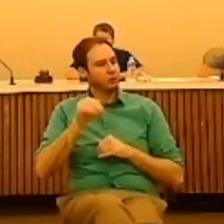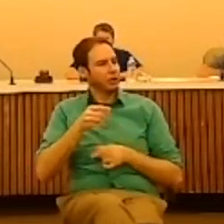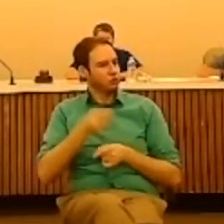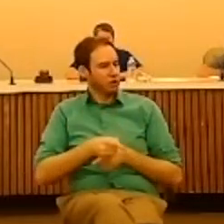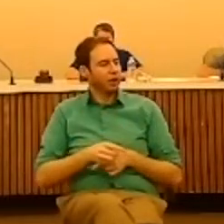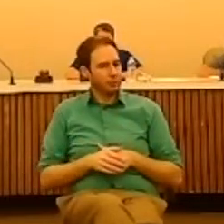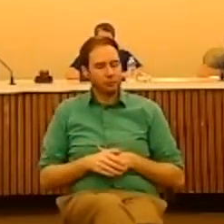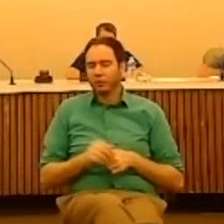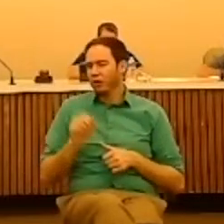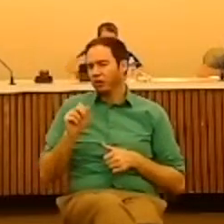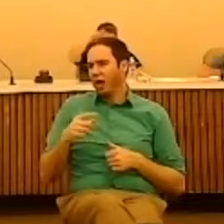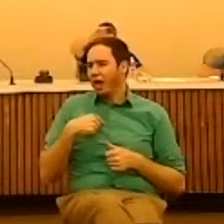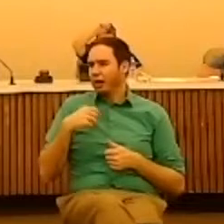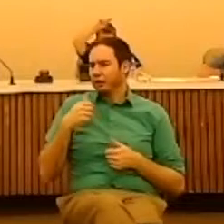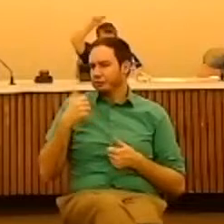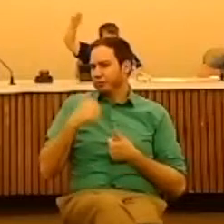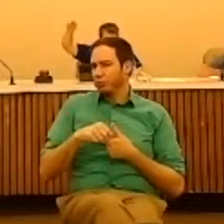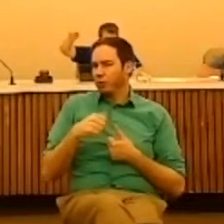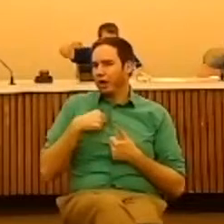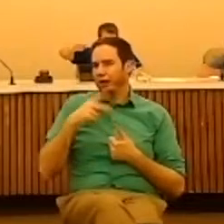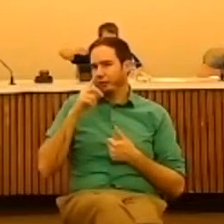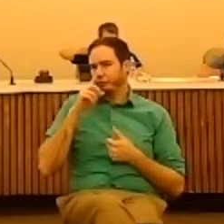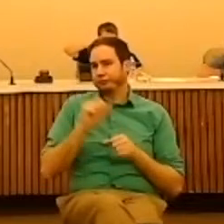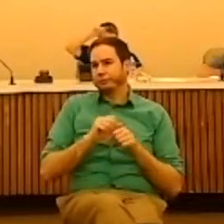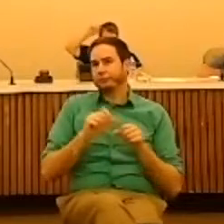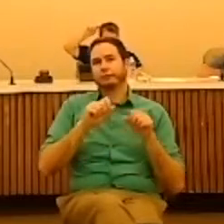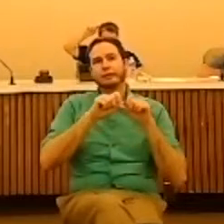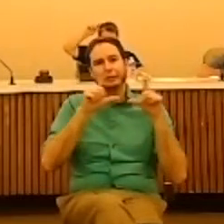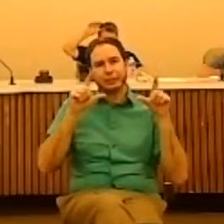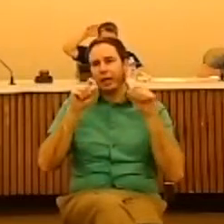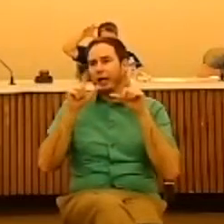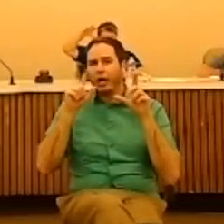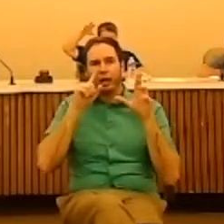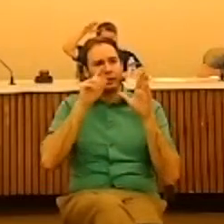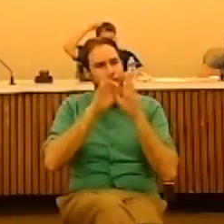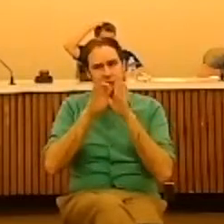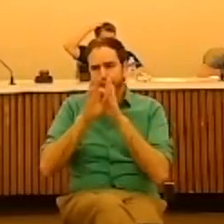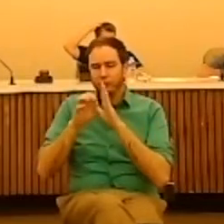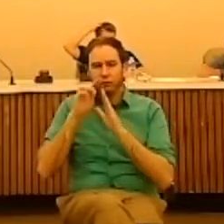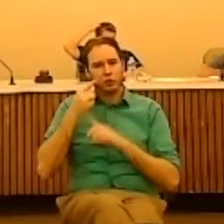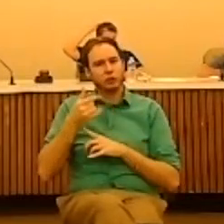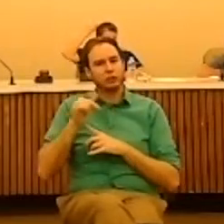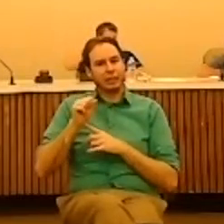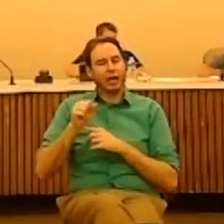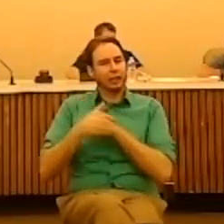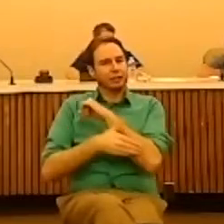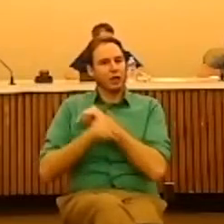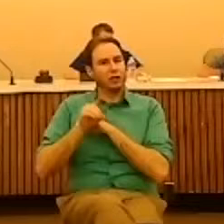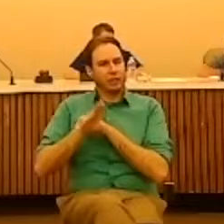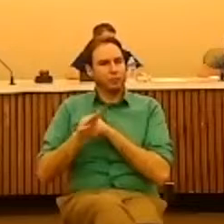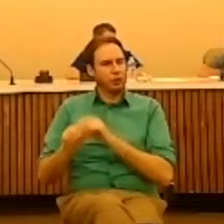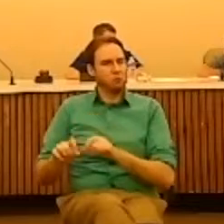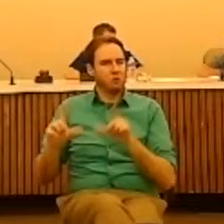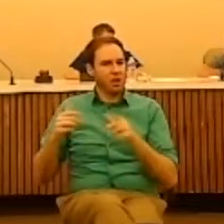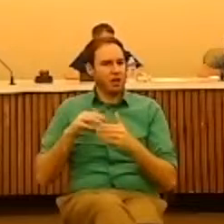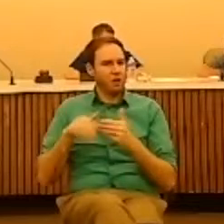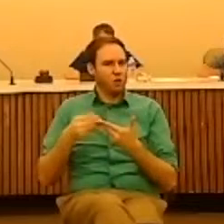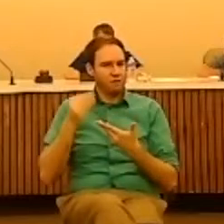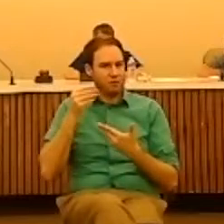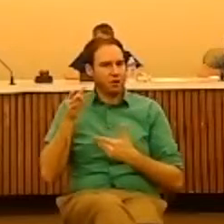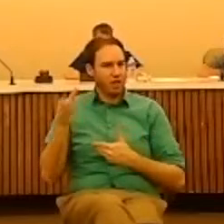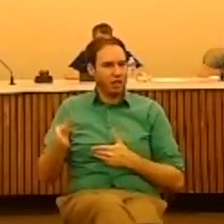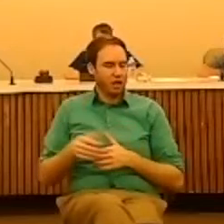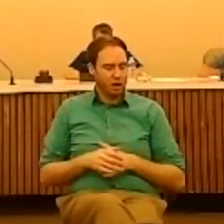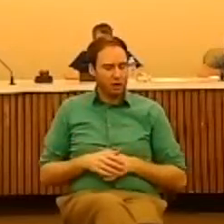yeah, I did that by basically dragging out secting an area in the GIS county database. So,